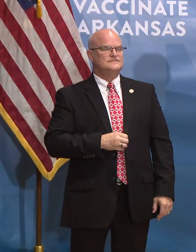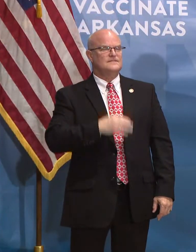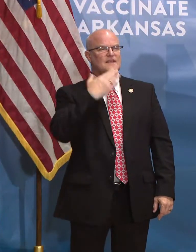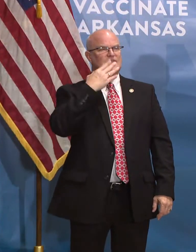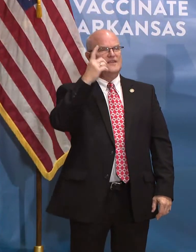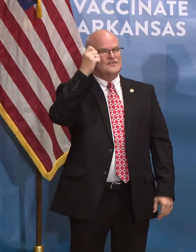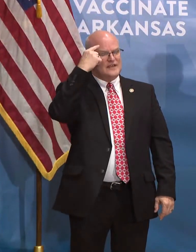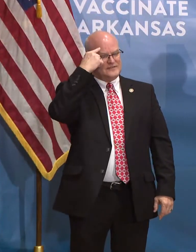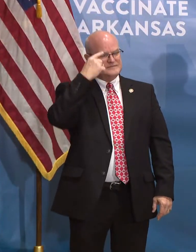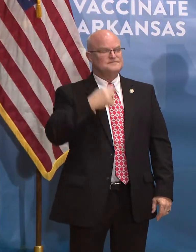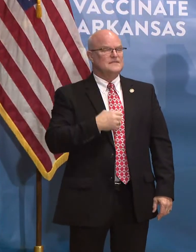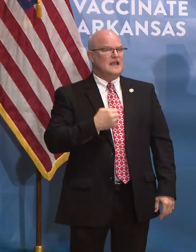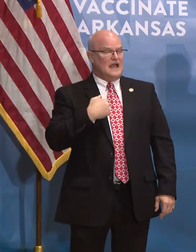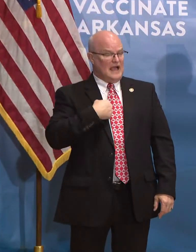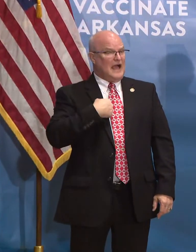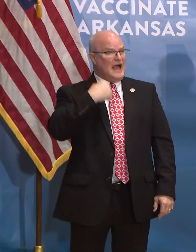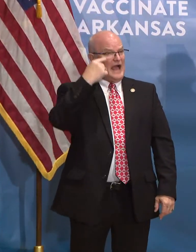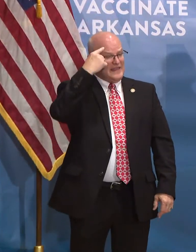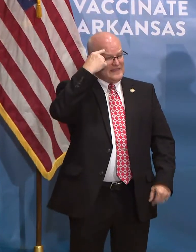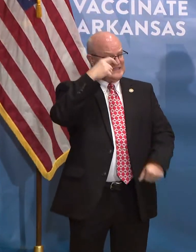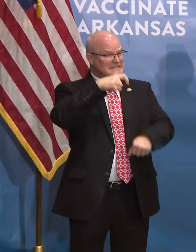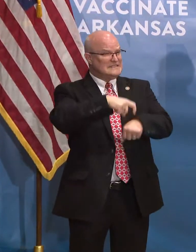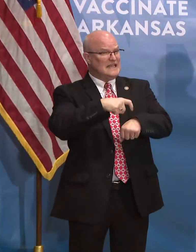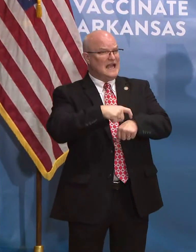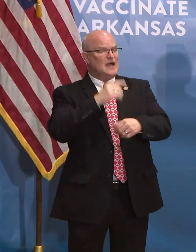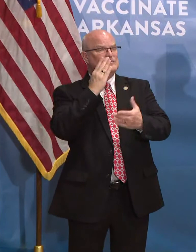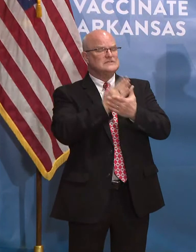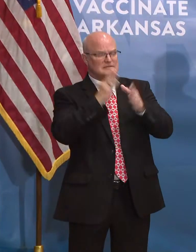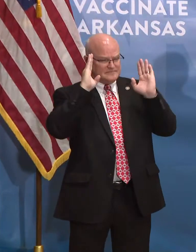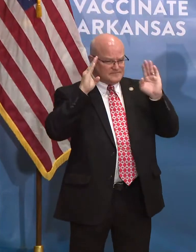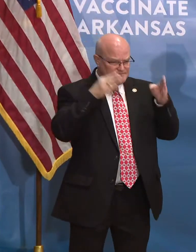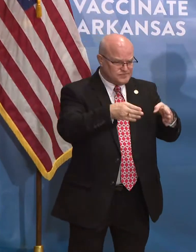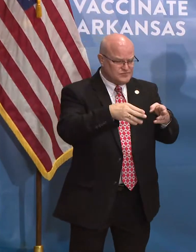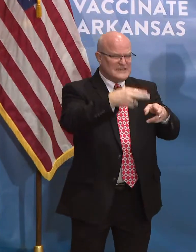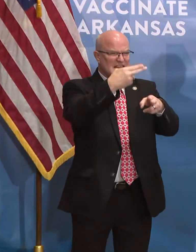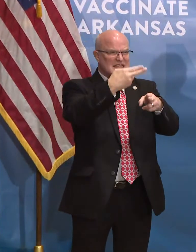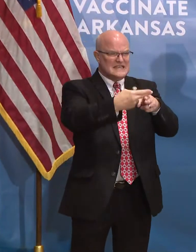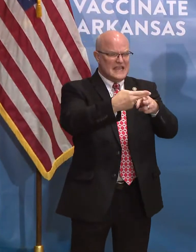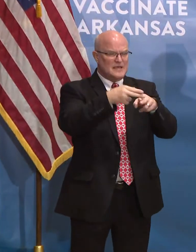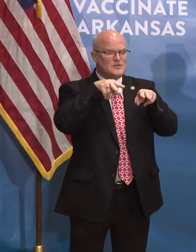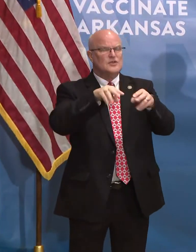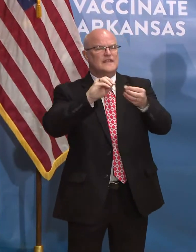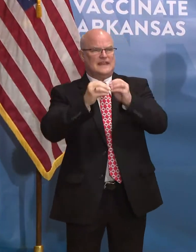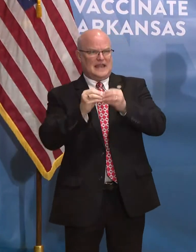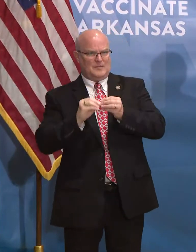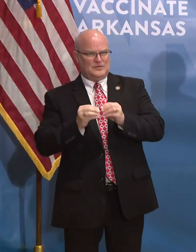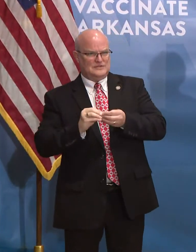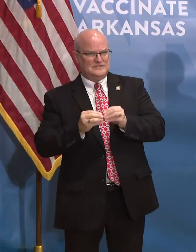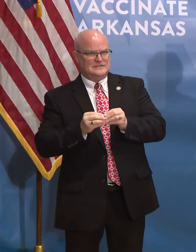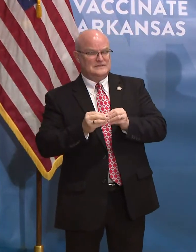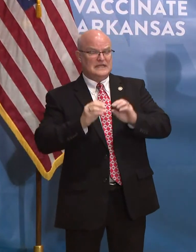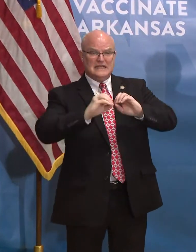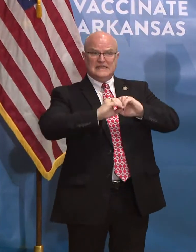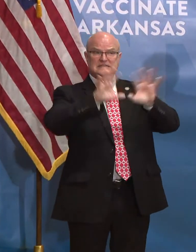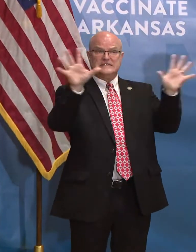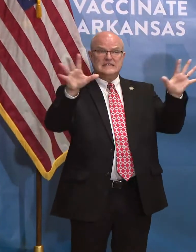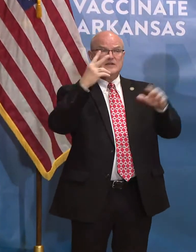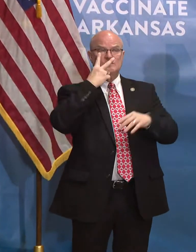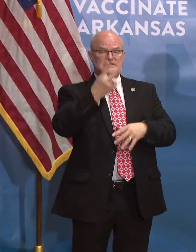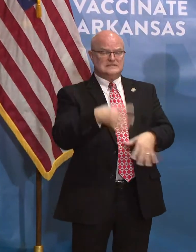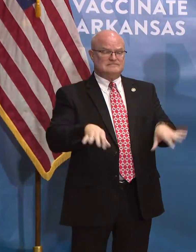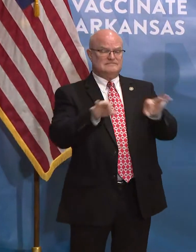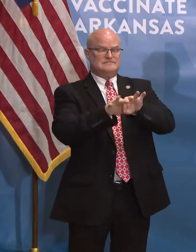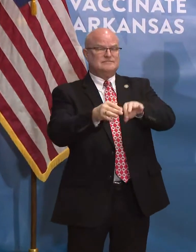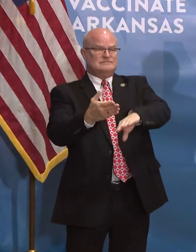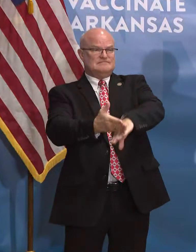Thank you. I think it's time that we stop focusing on the name and look at the numbers. It's clear that we're seeing